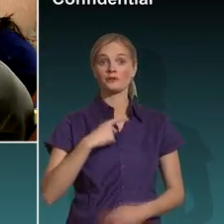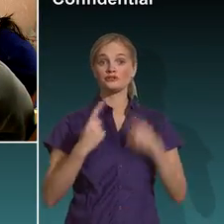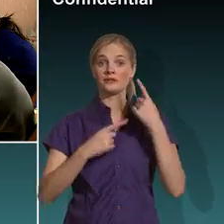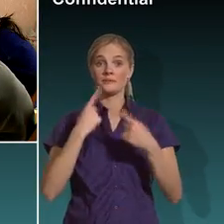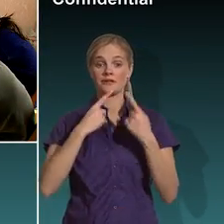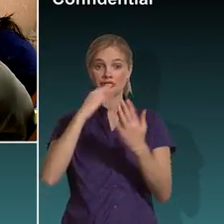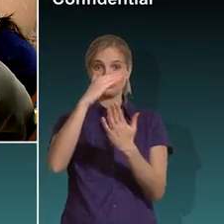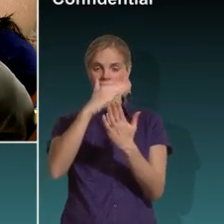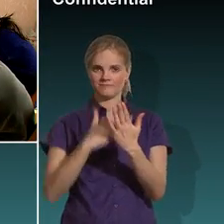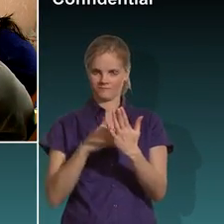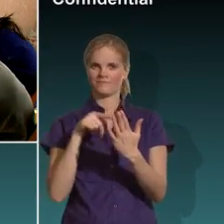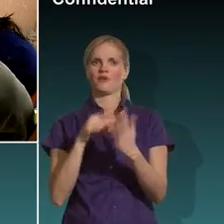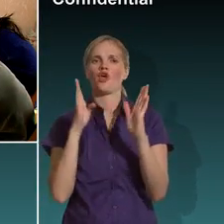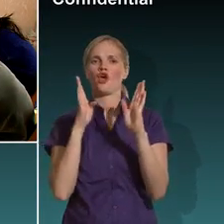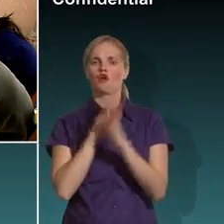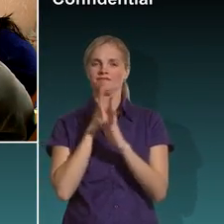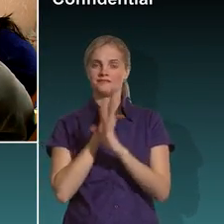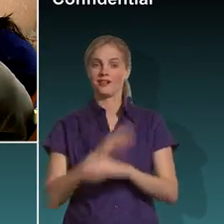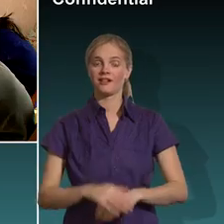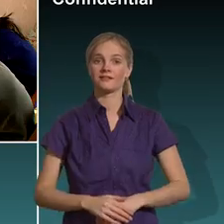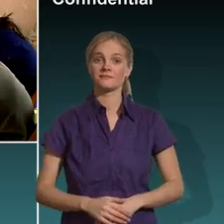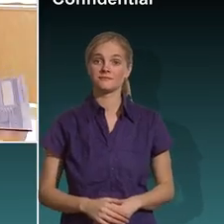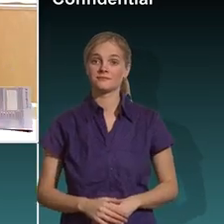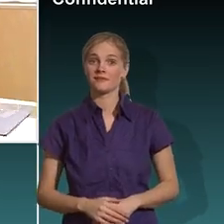All of your personal information is kept confidential.